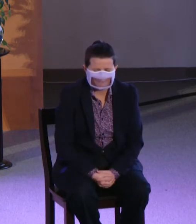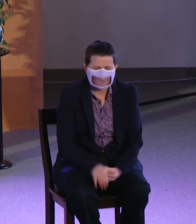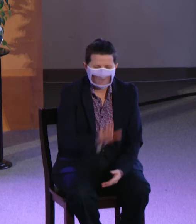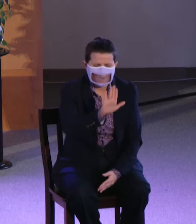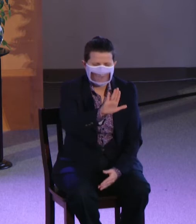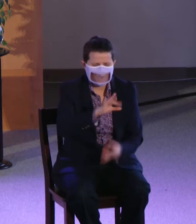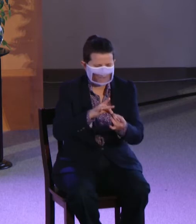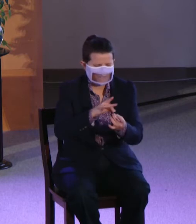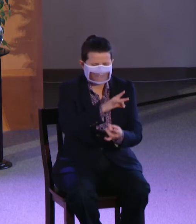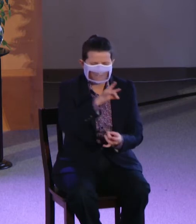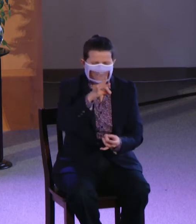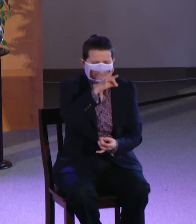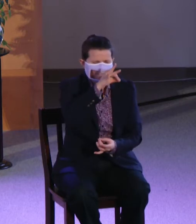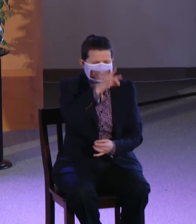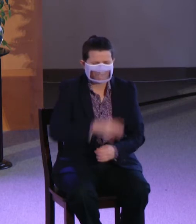valuable beyond all measure.